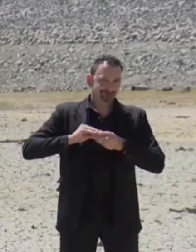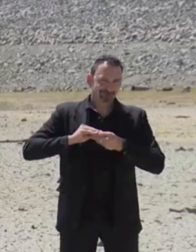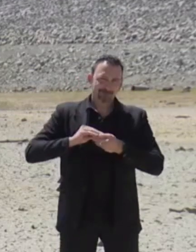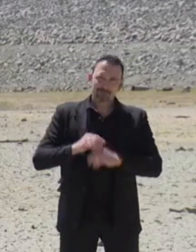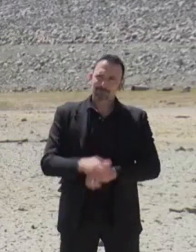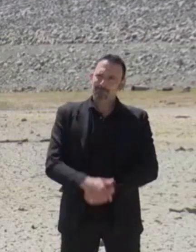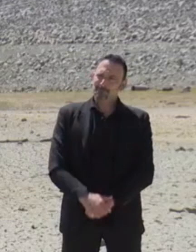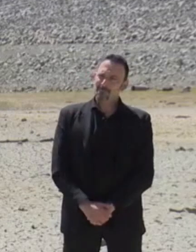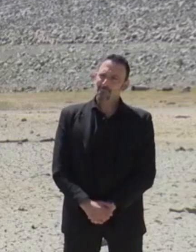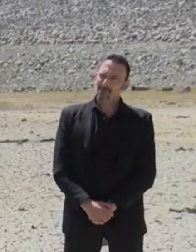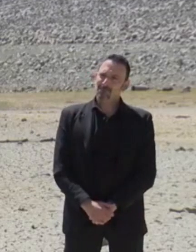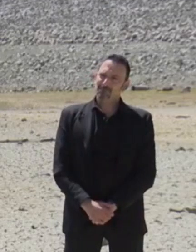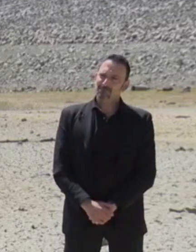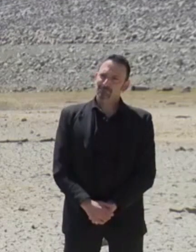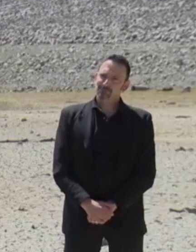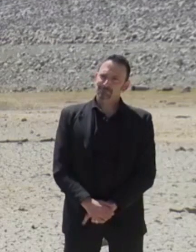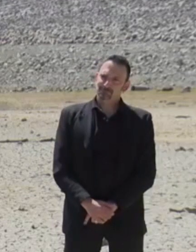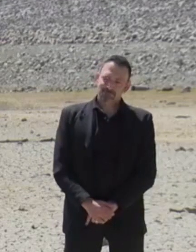them.